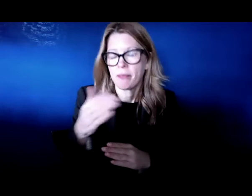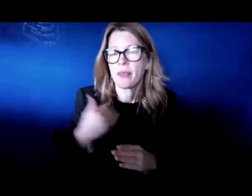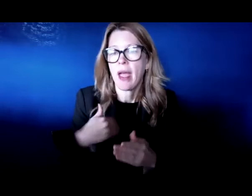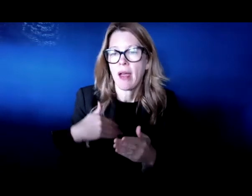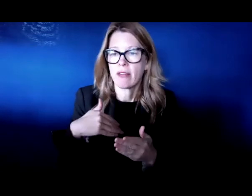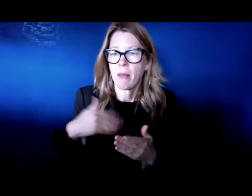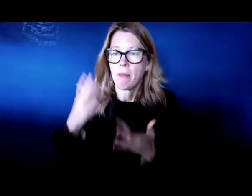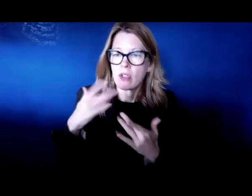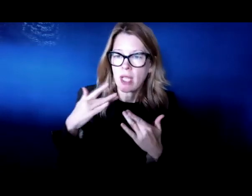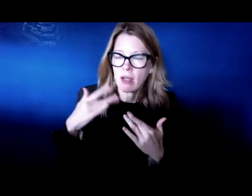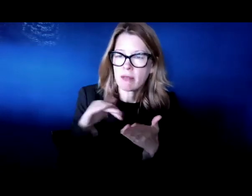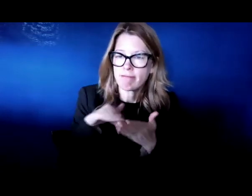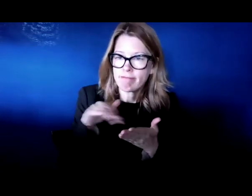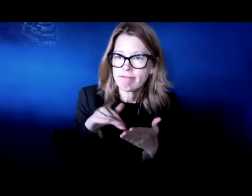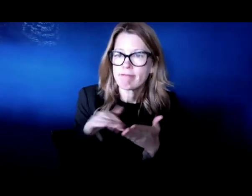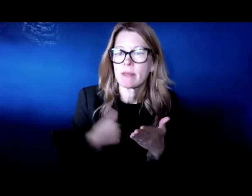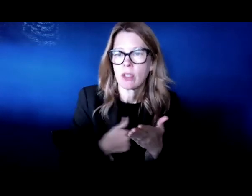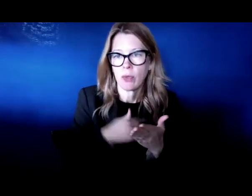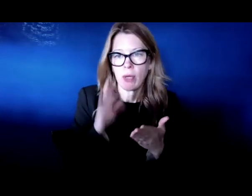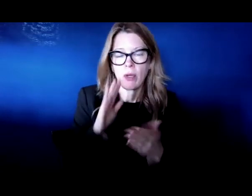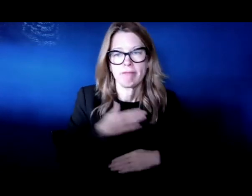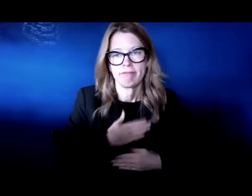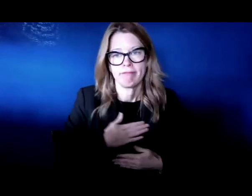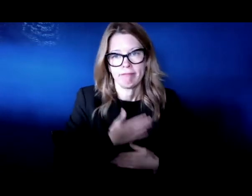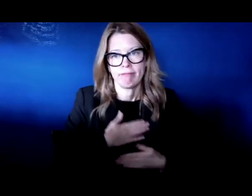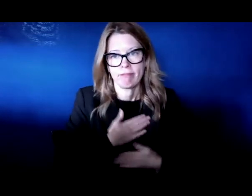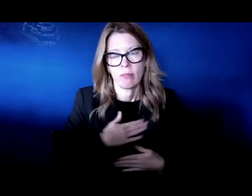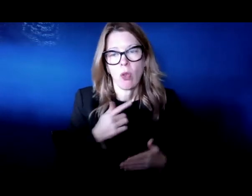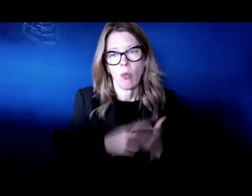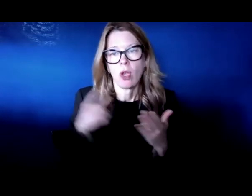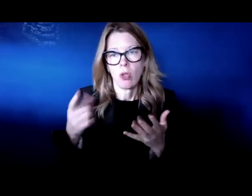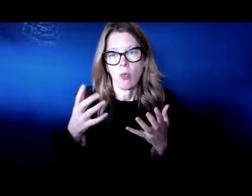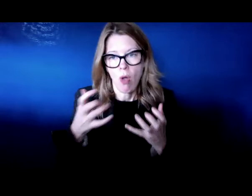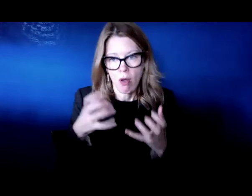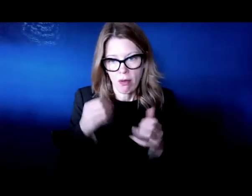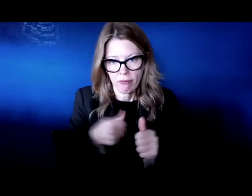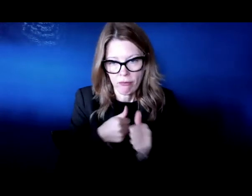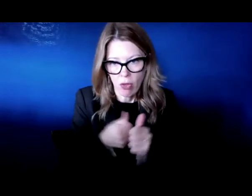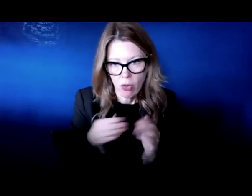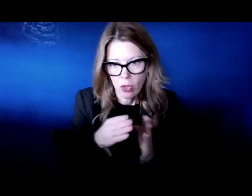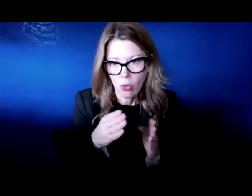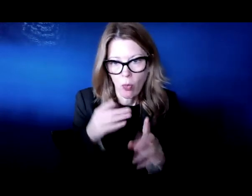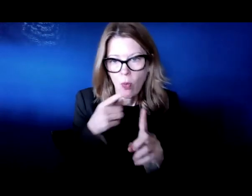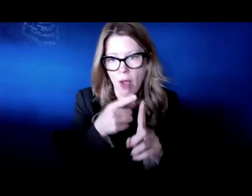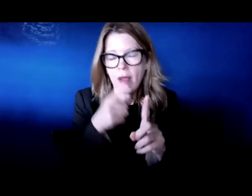that we may delight in Your will and walk in Your ways to the glory of Your name. Amen.